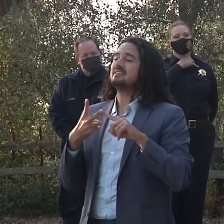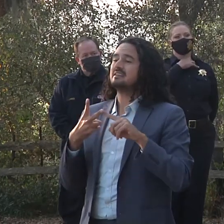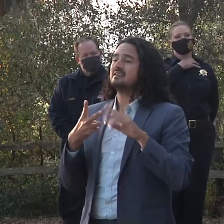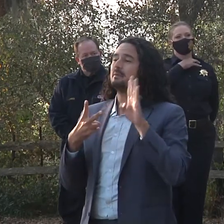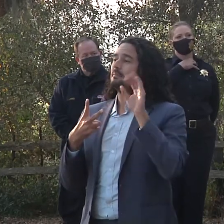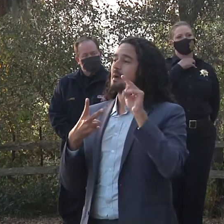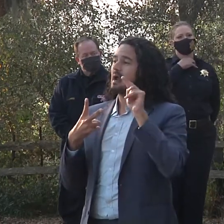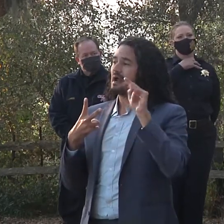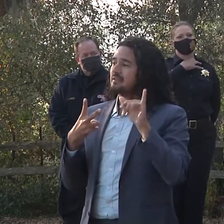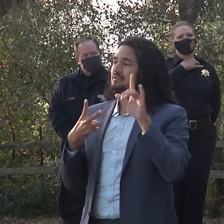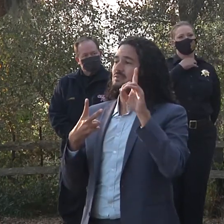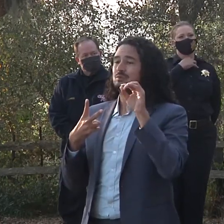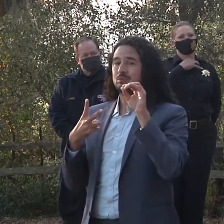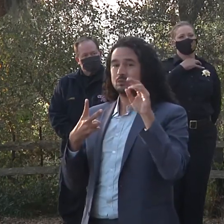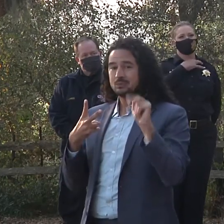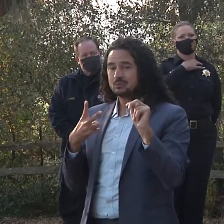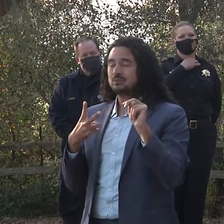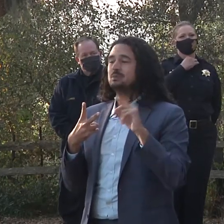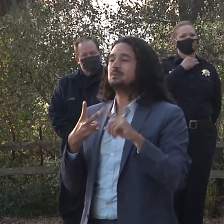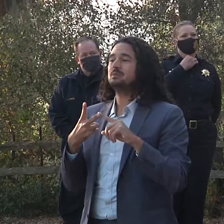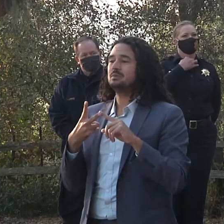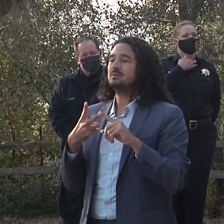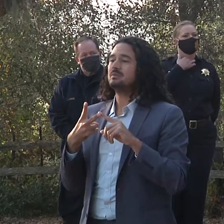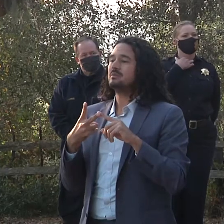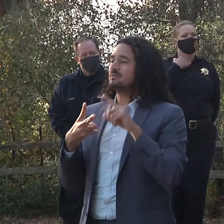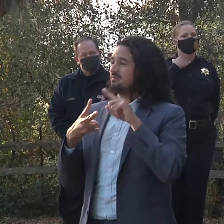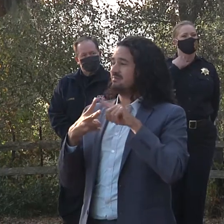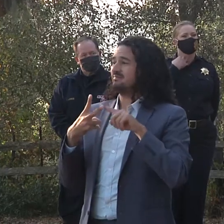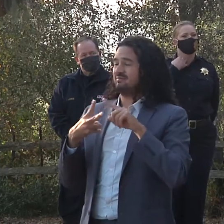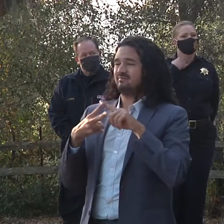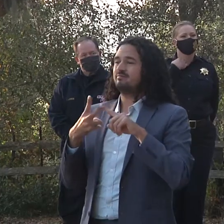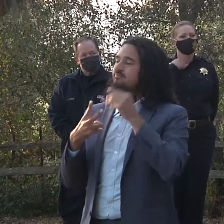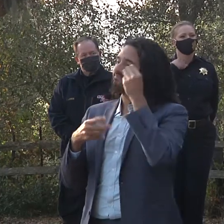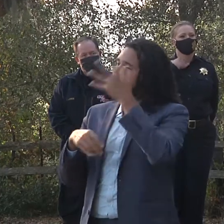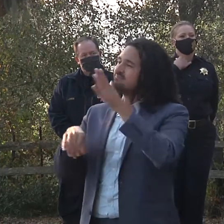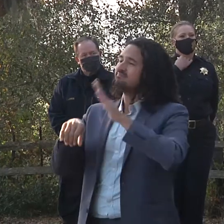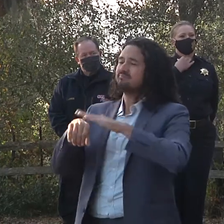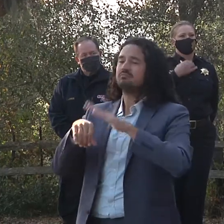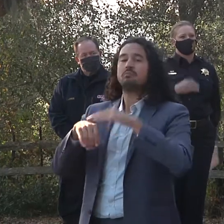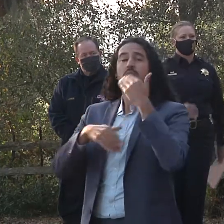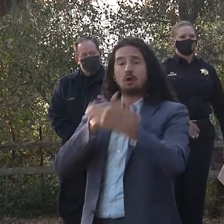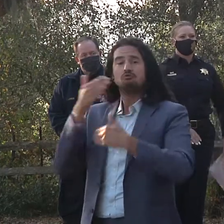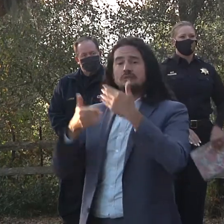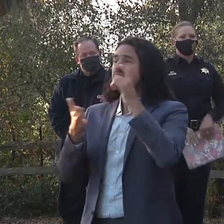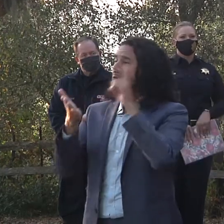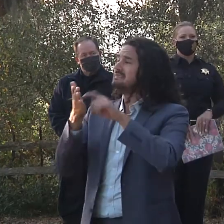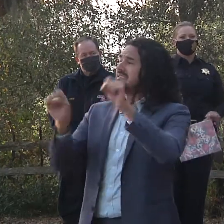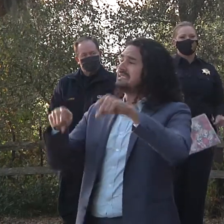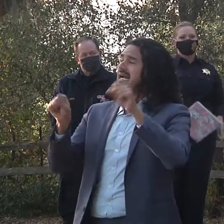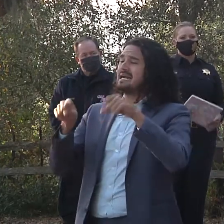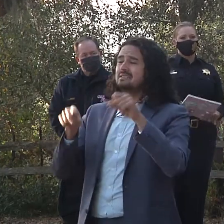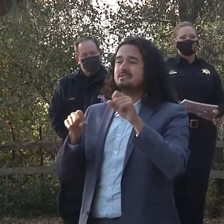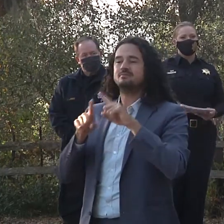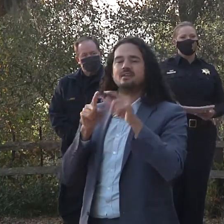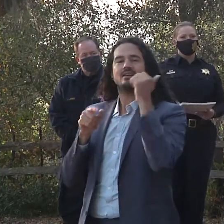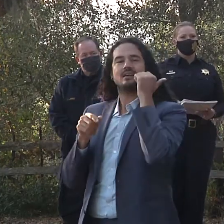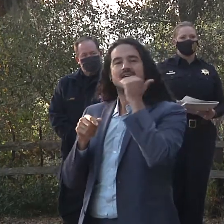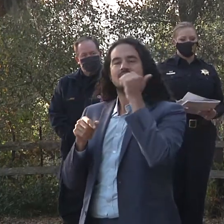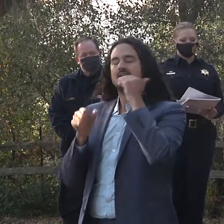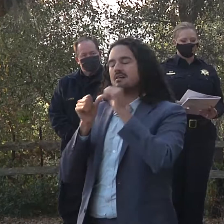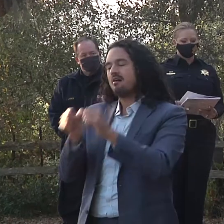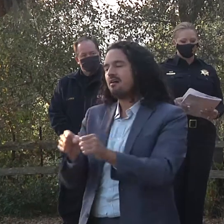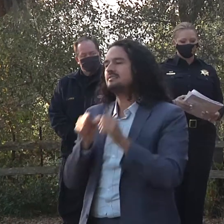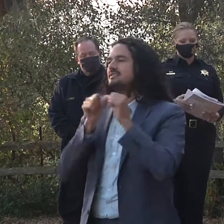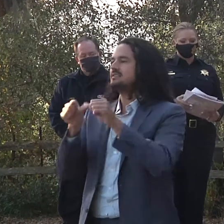progress is going on. It's a daily effort in making sure those roads are safe, that utilities are there.